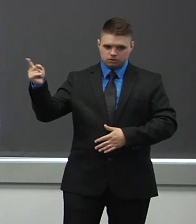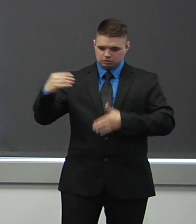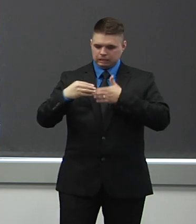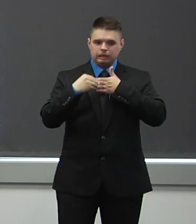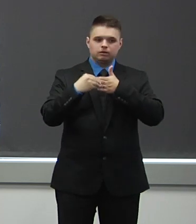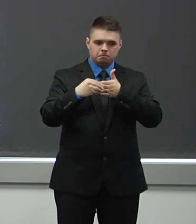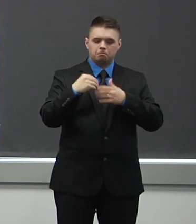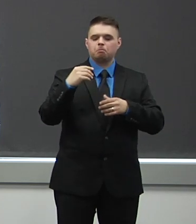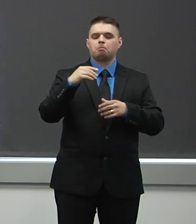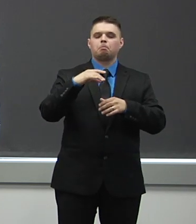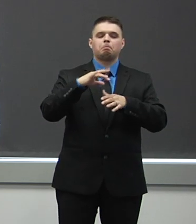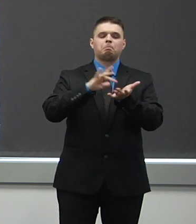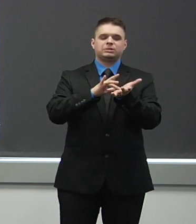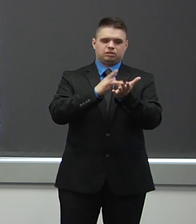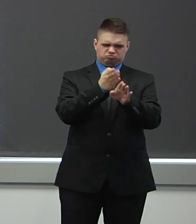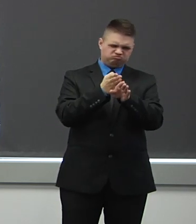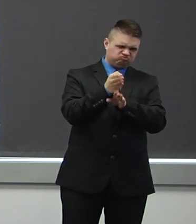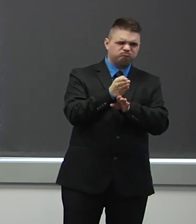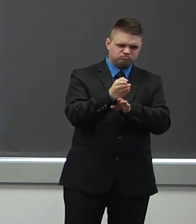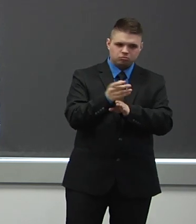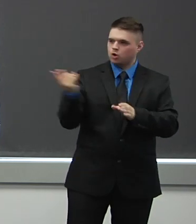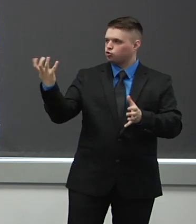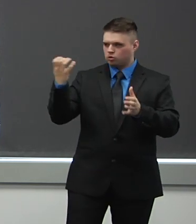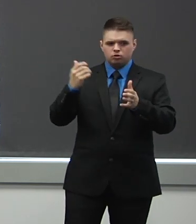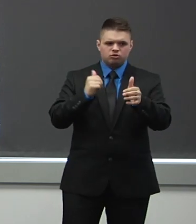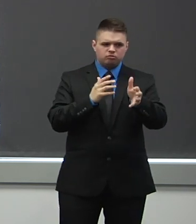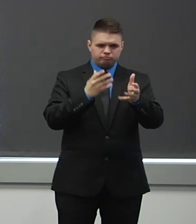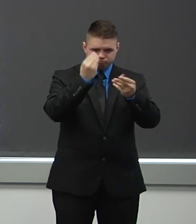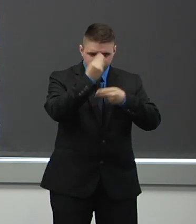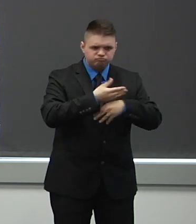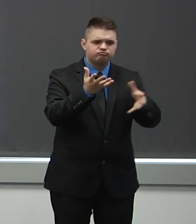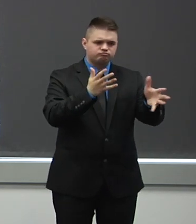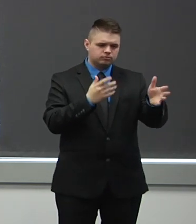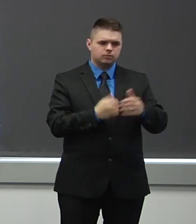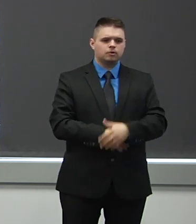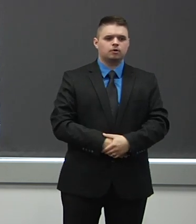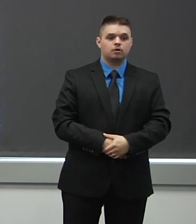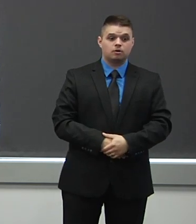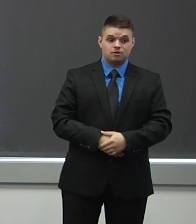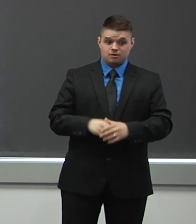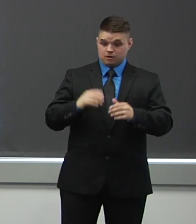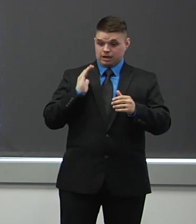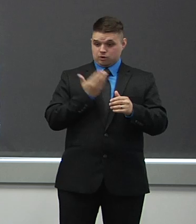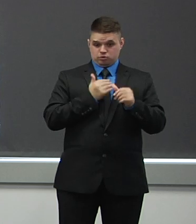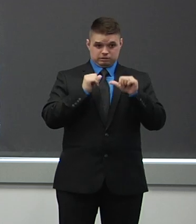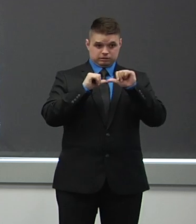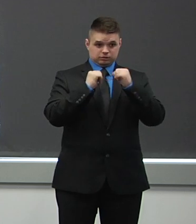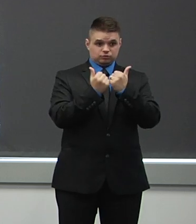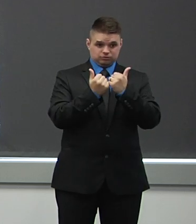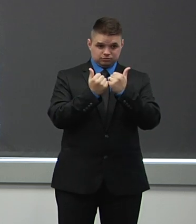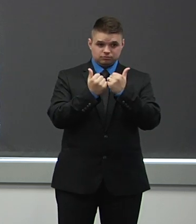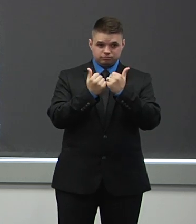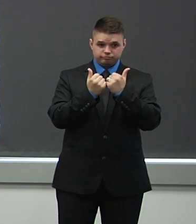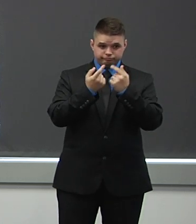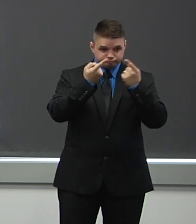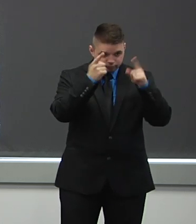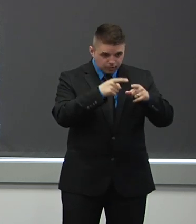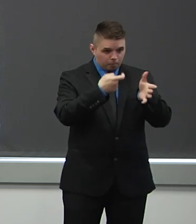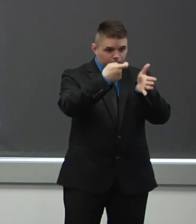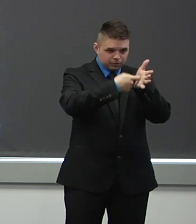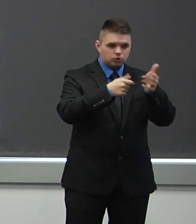comments. Our agency was able to secure a price agreement with Quest, a commercial